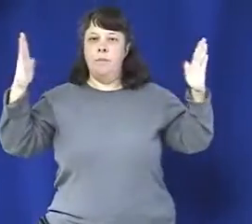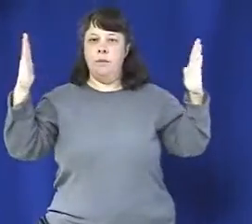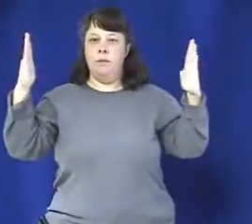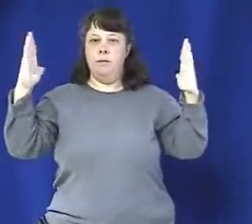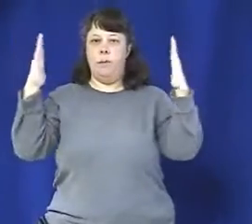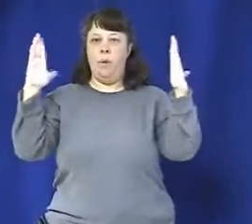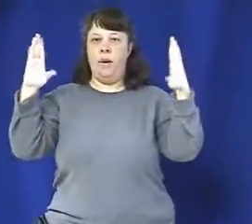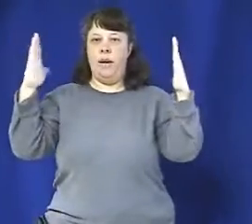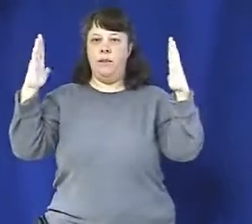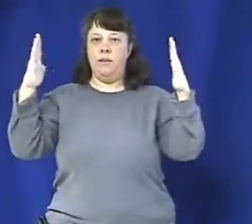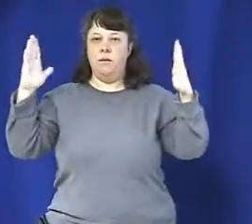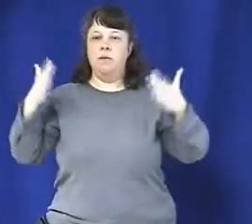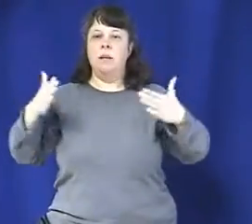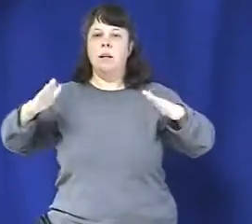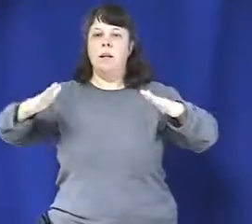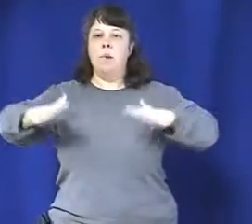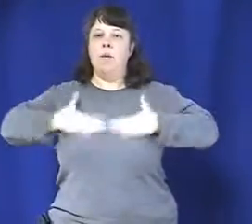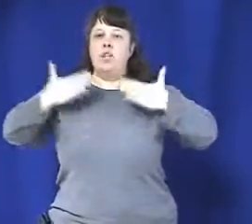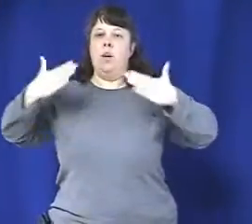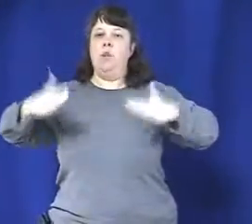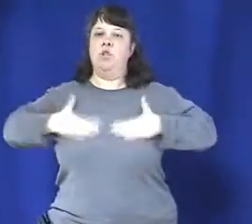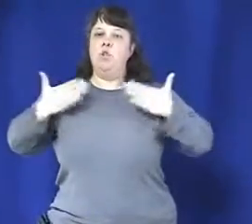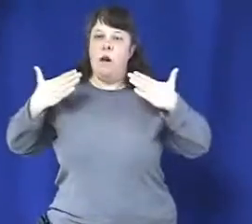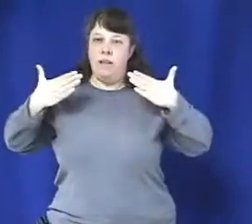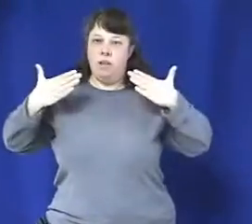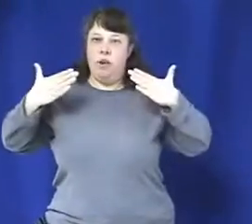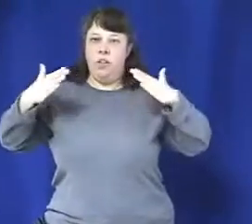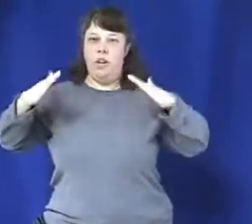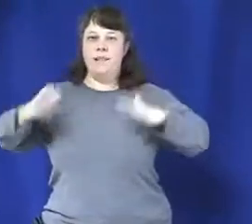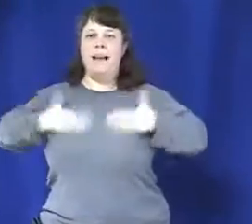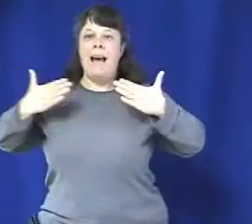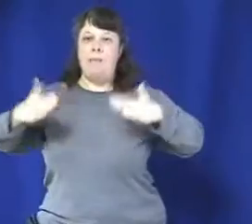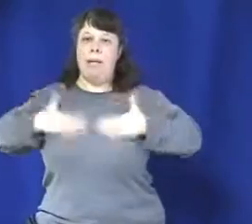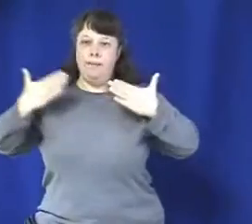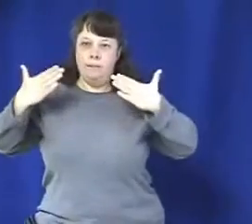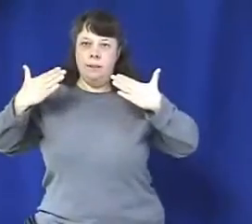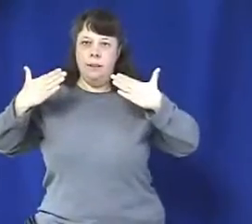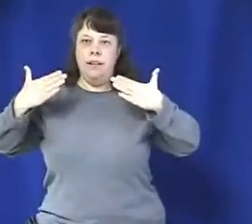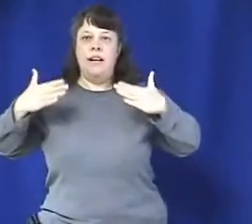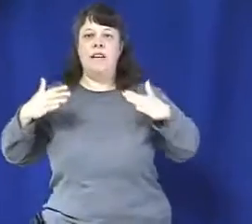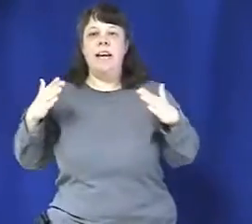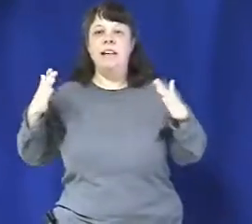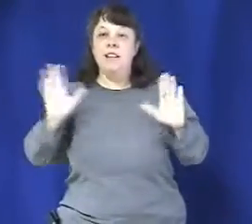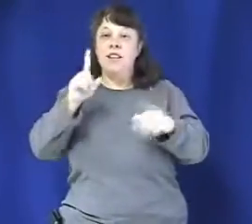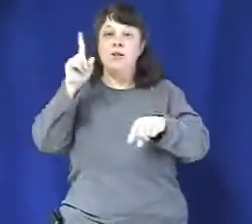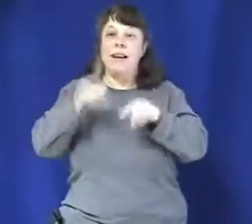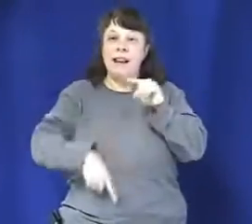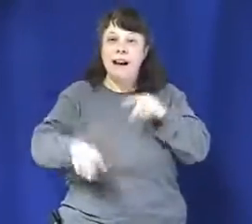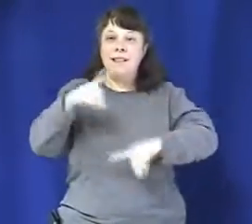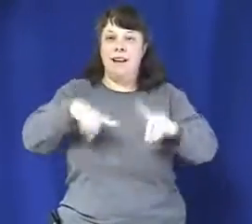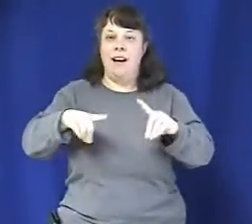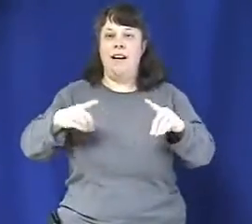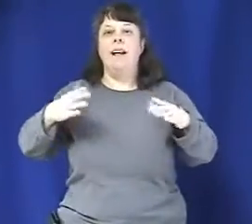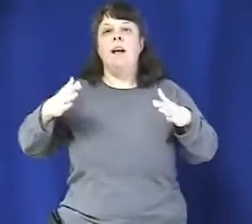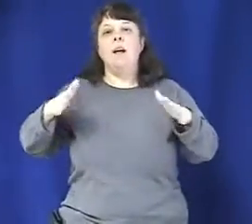Palms, open hands, brush upwards twice on the chest. Happy. Now you cannot sign,